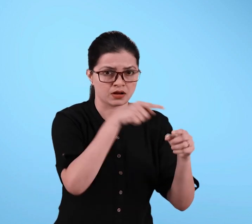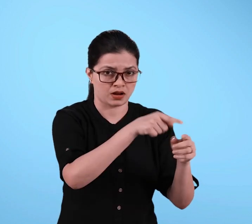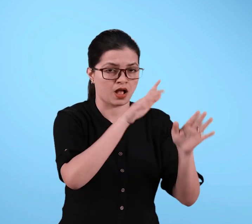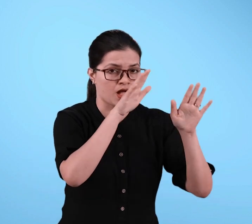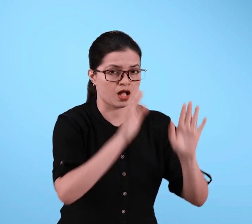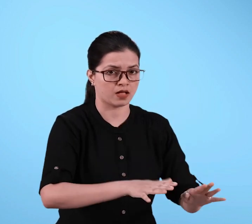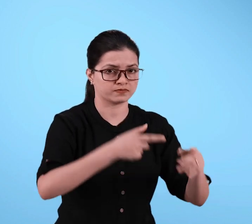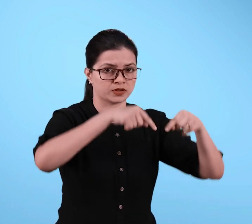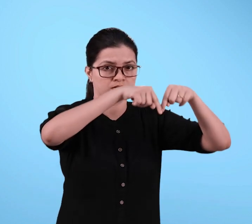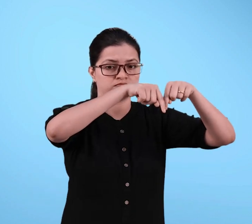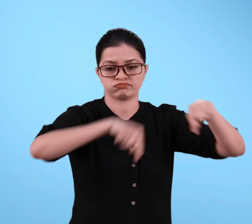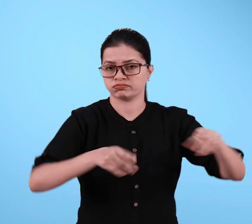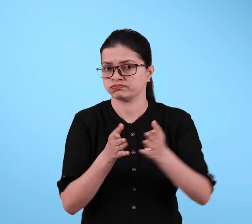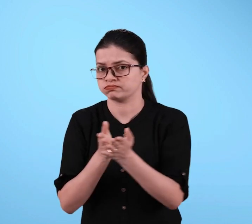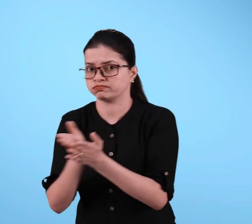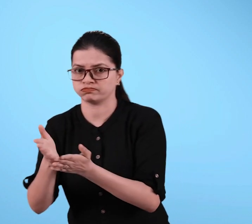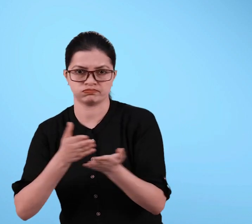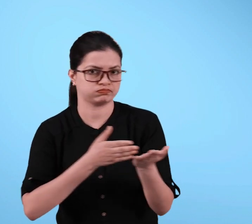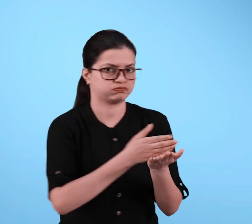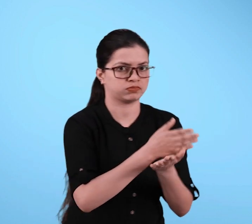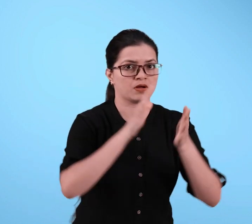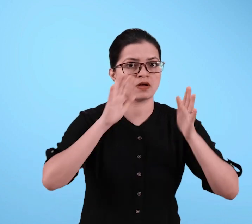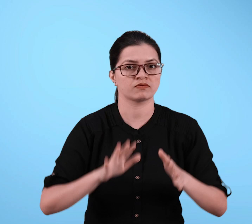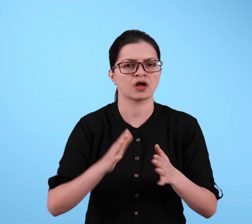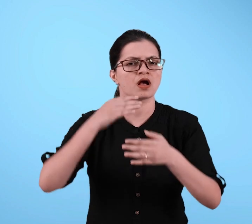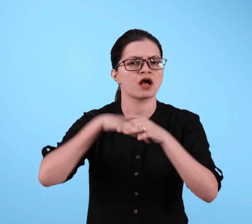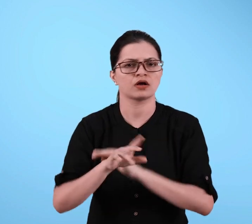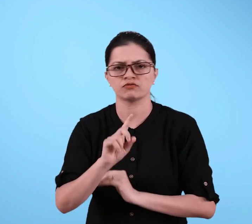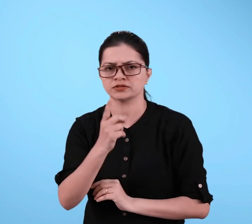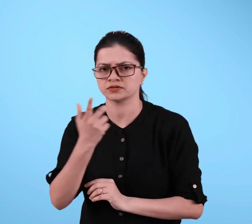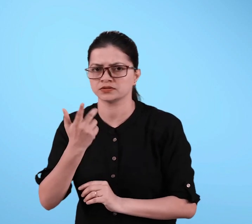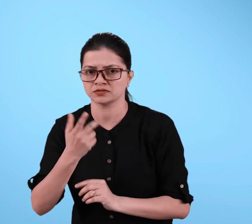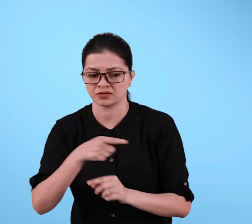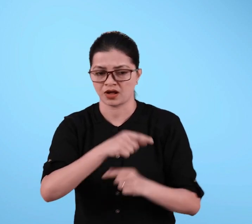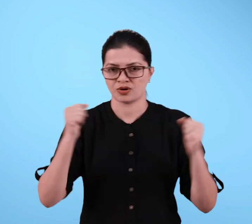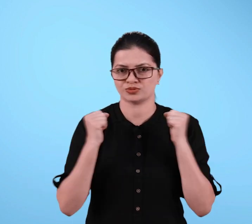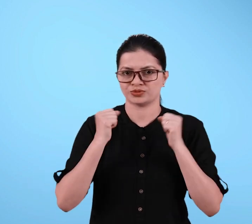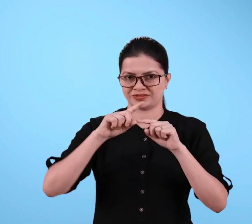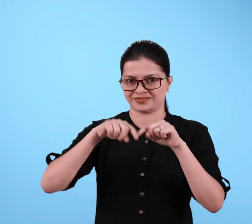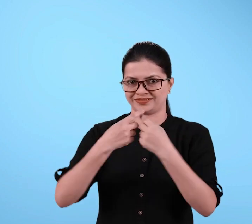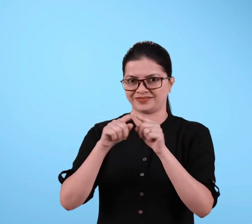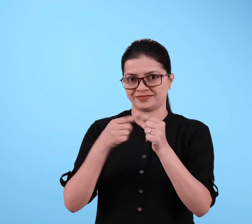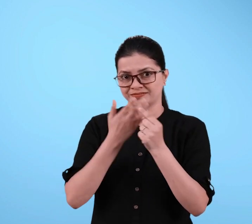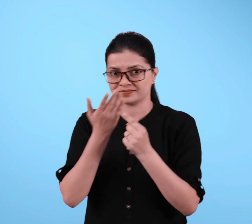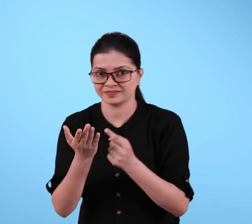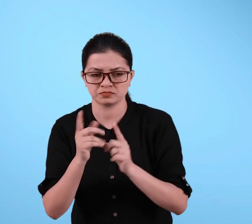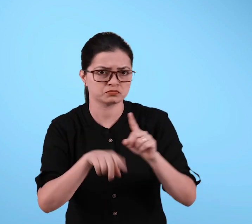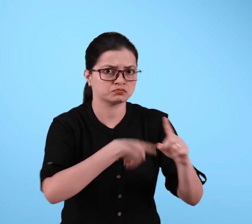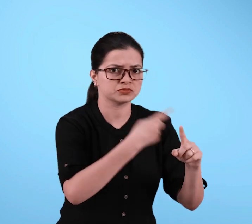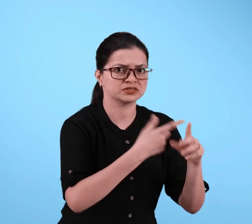Start. And yarn can be made And yarn fabric can be made fabric by knitting or